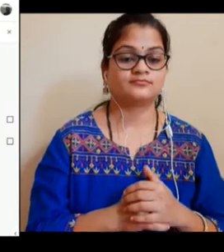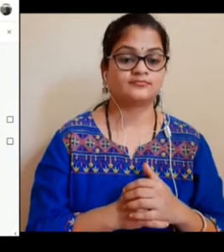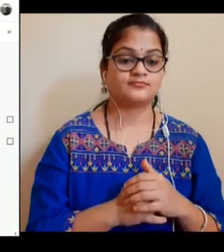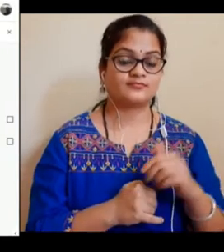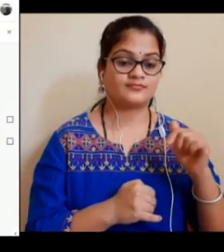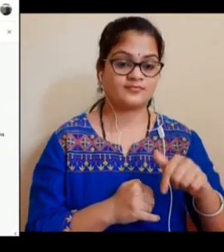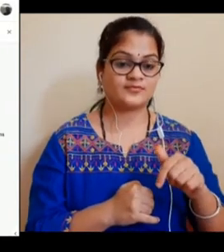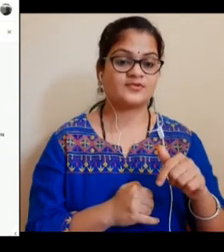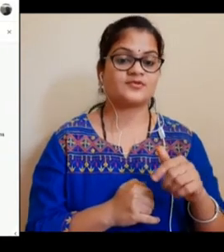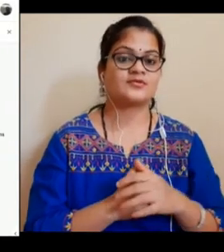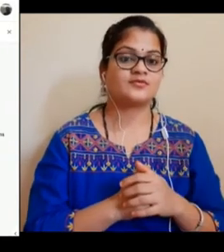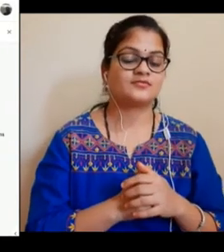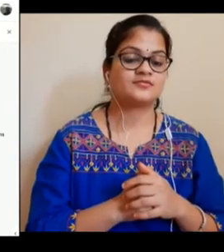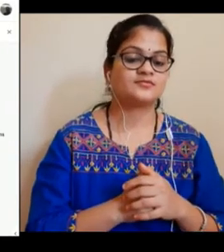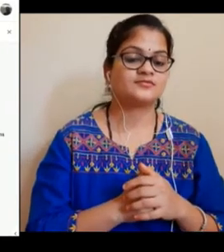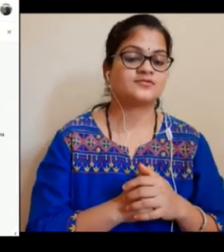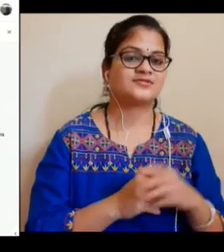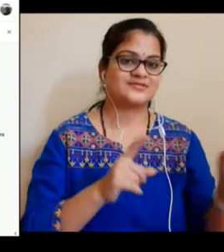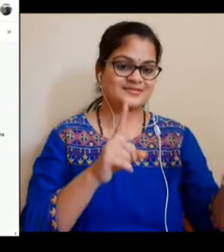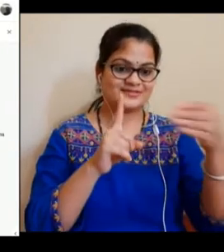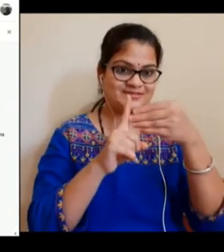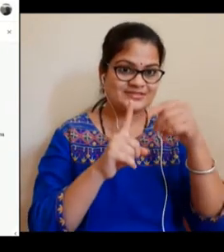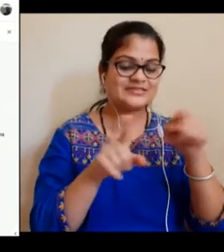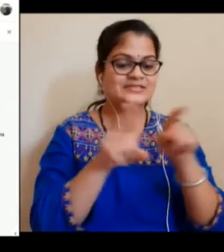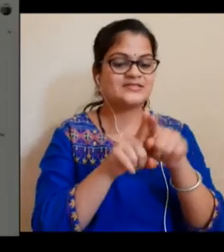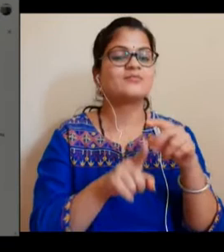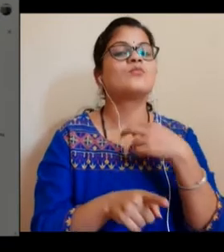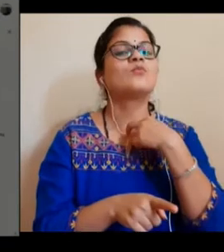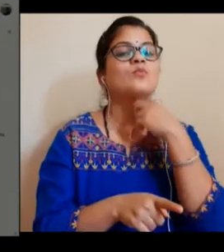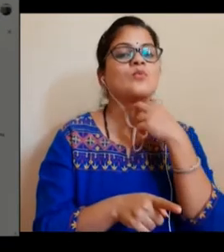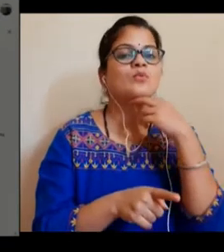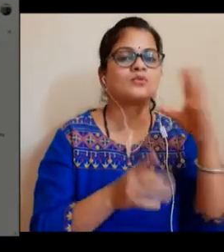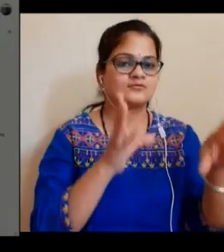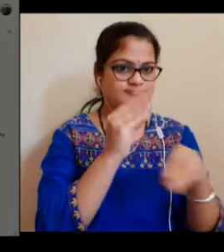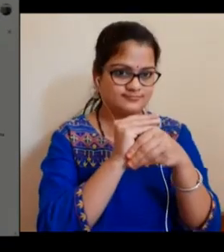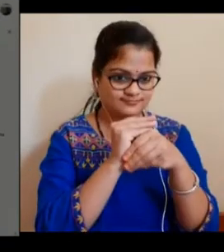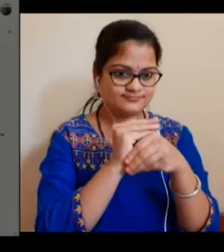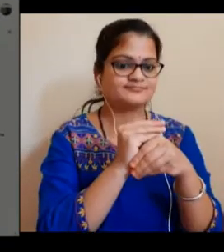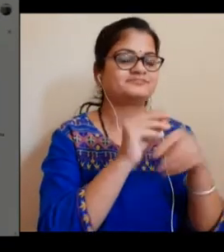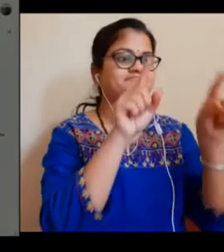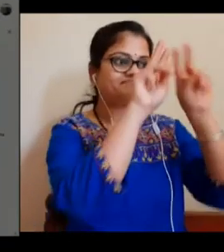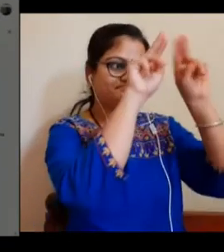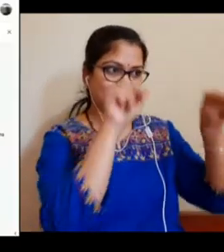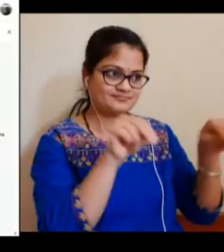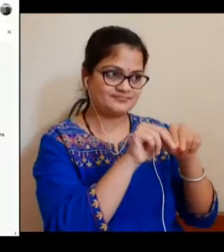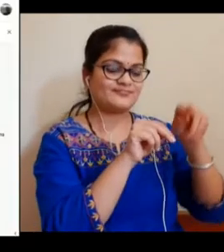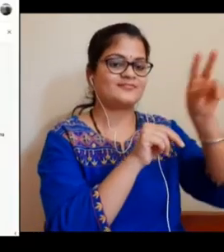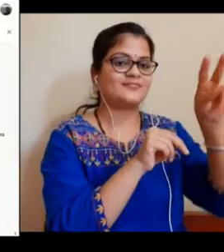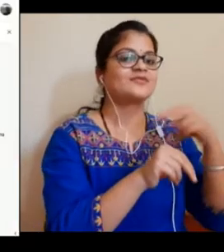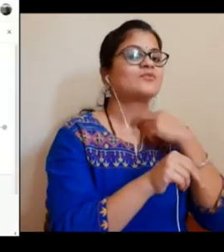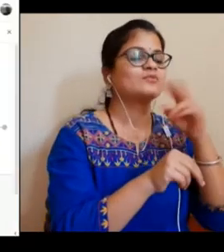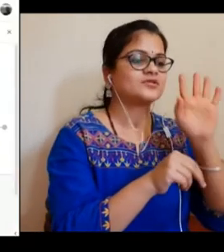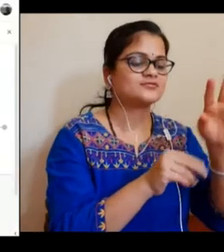And now the next slide, I'm going to insert an audio clip here also. That's right, very good. So that's